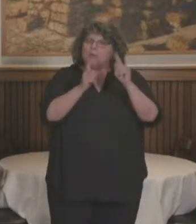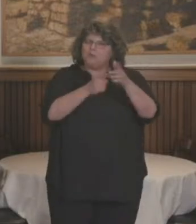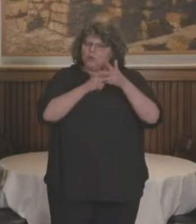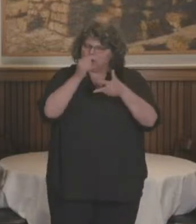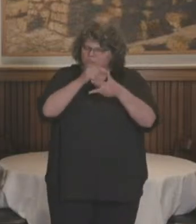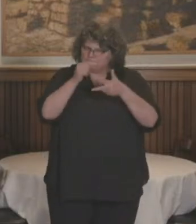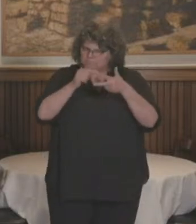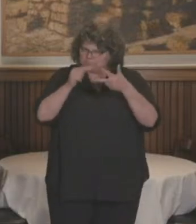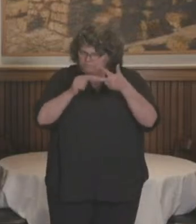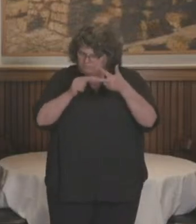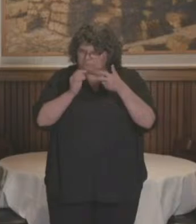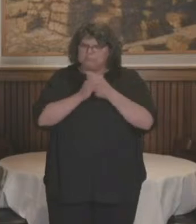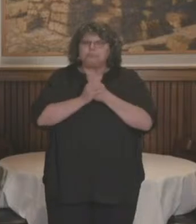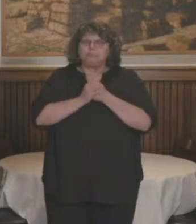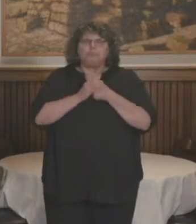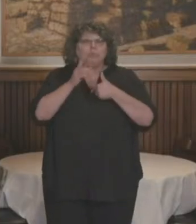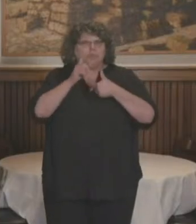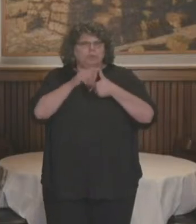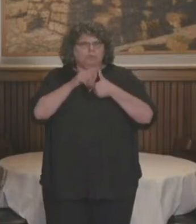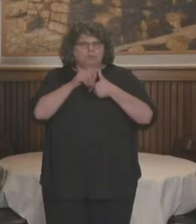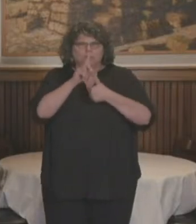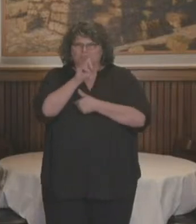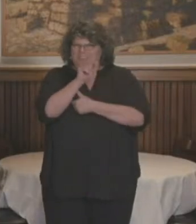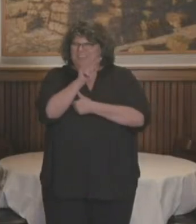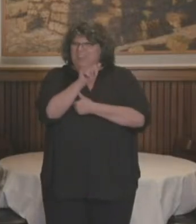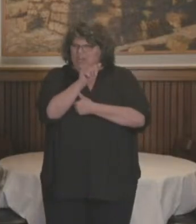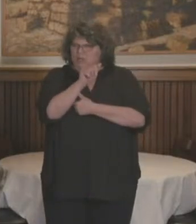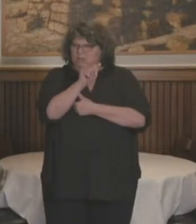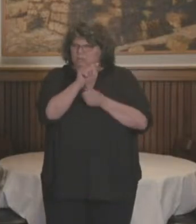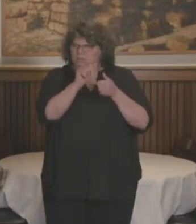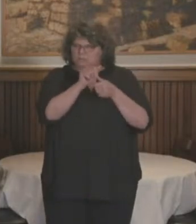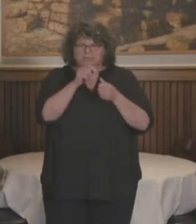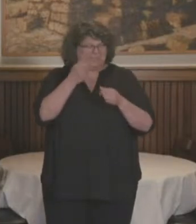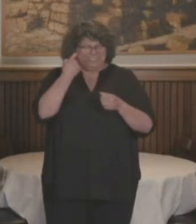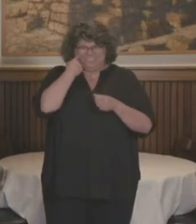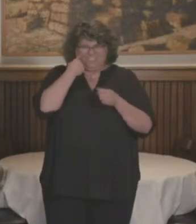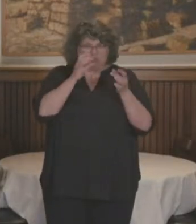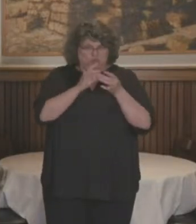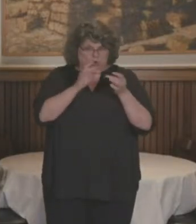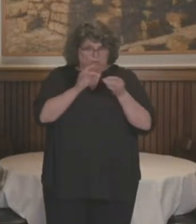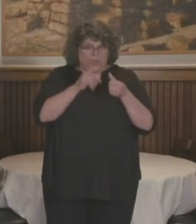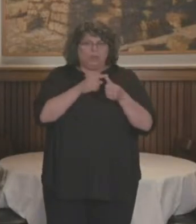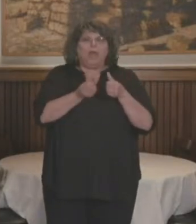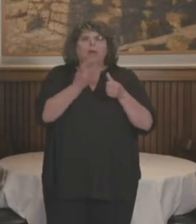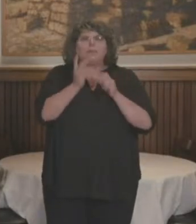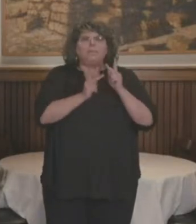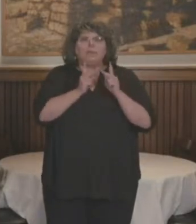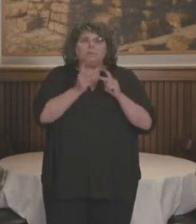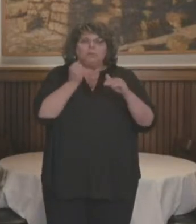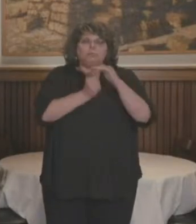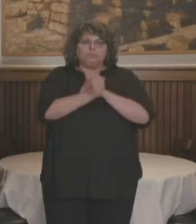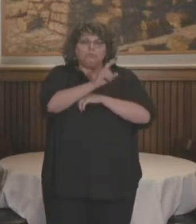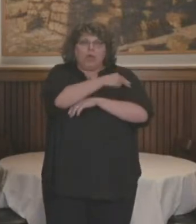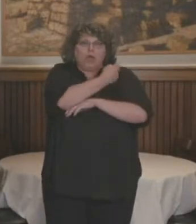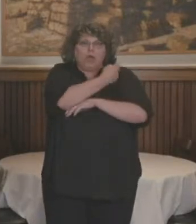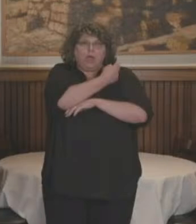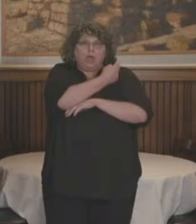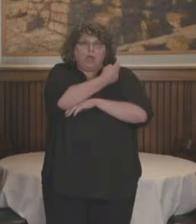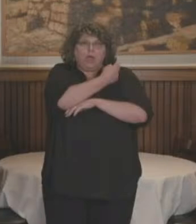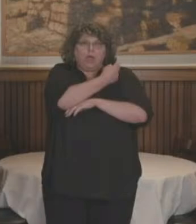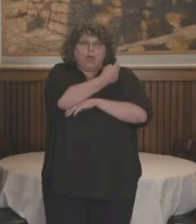things. First, the data on the one hand. So those two data points are hospitalizations, looking at